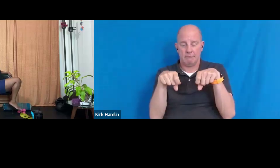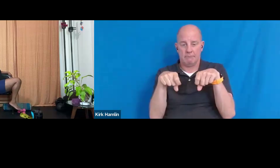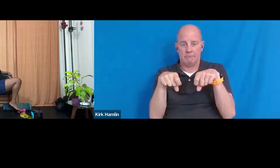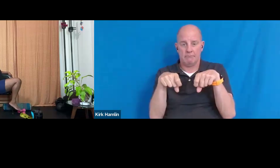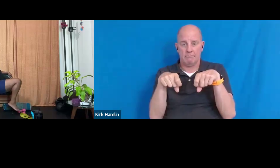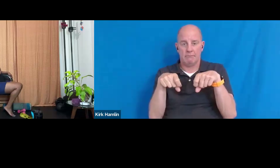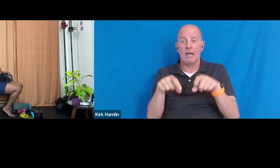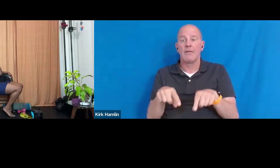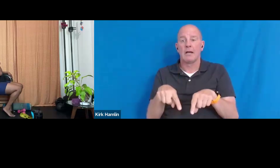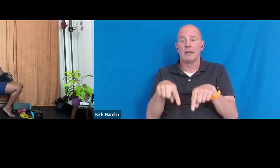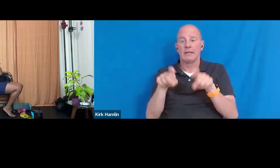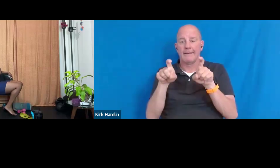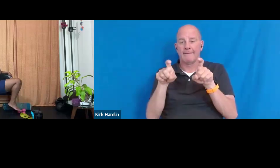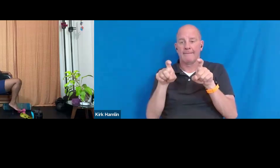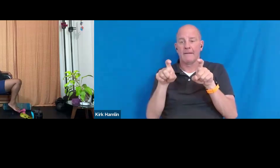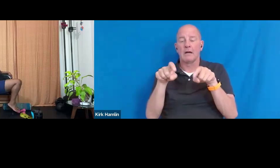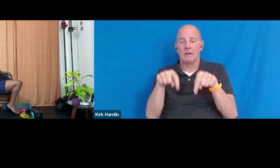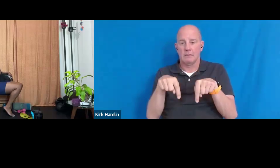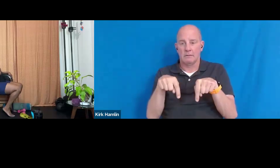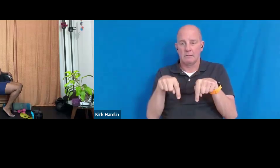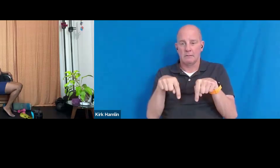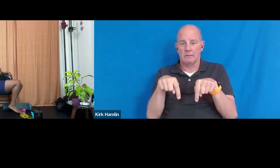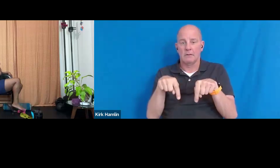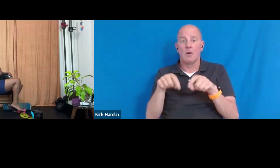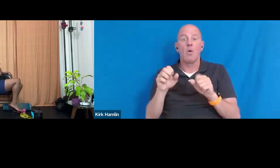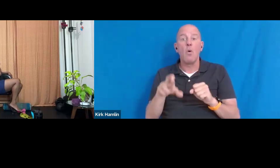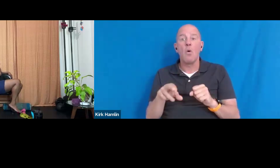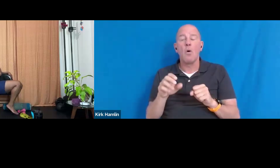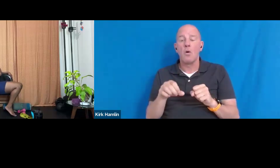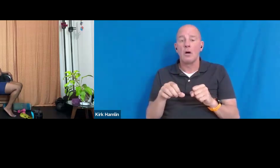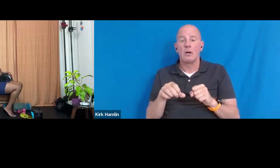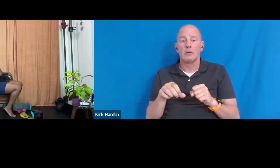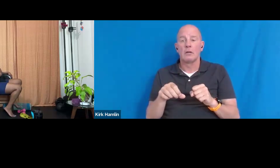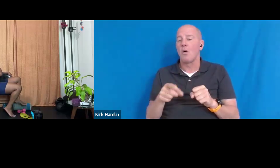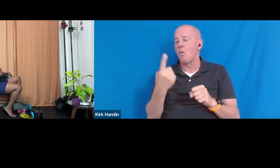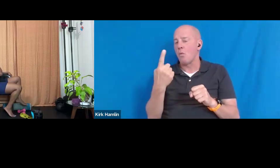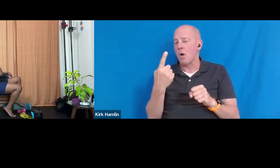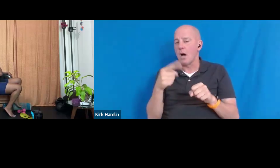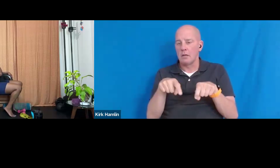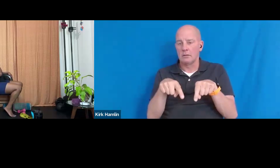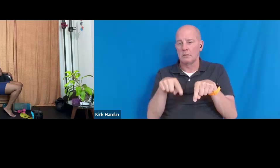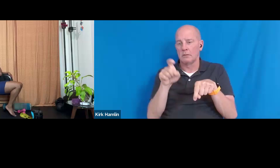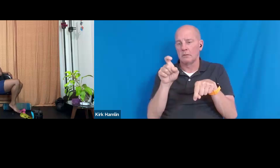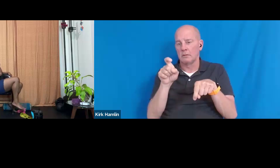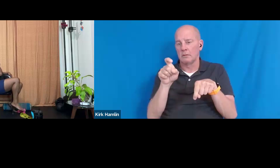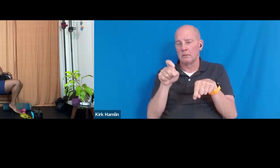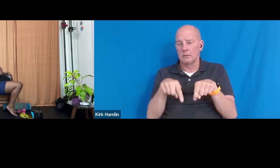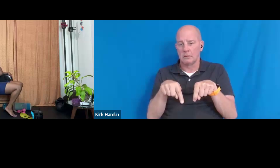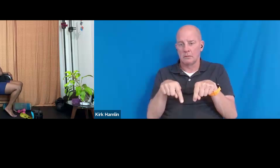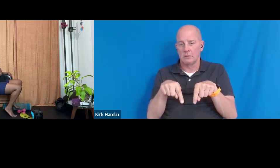lift heels off the floor. Or you can lift one heel off the floor at a